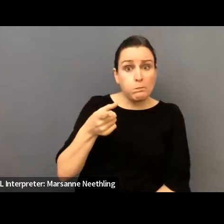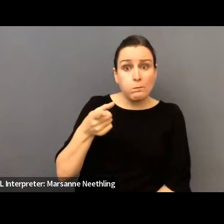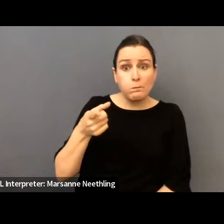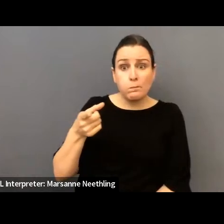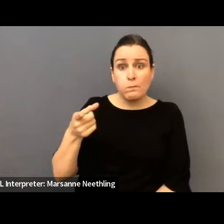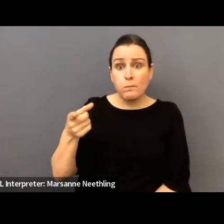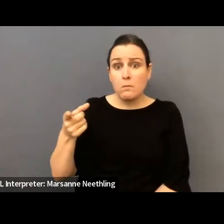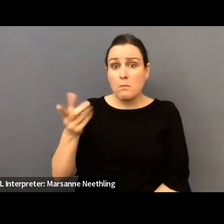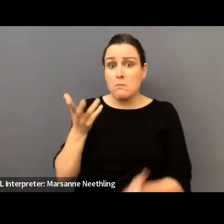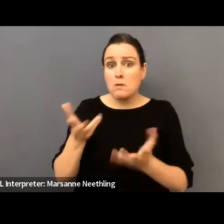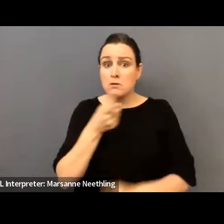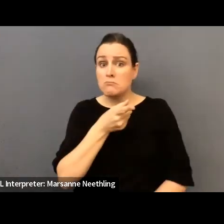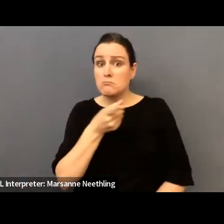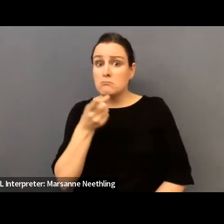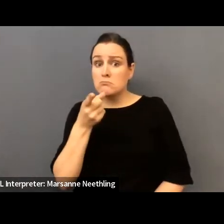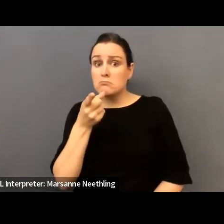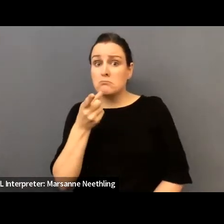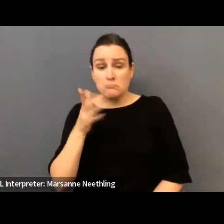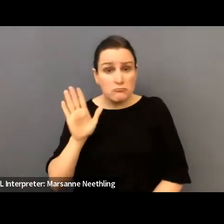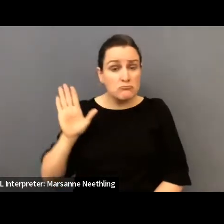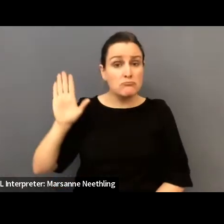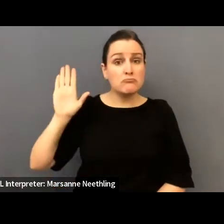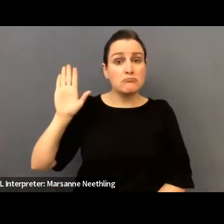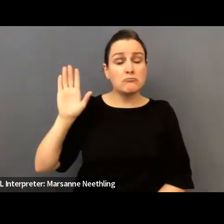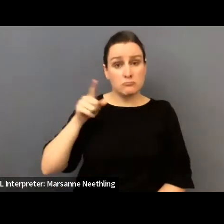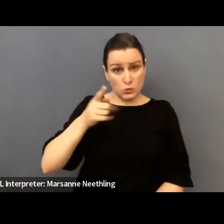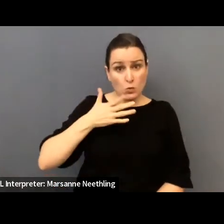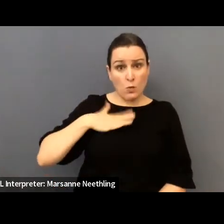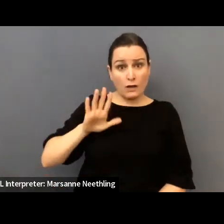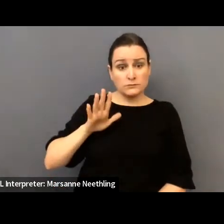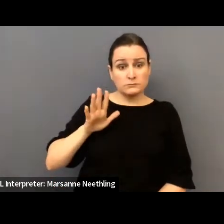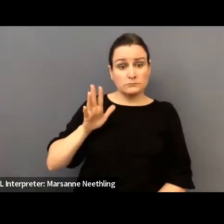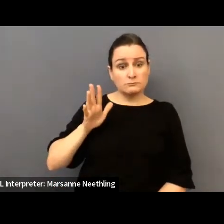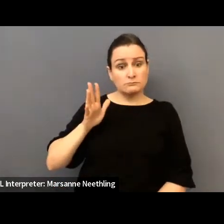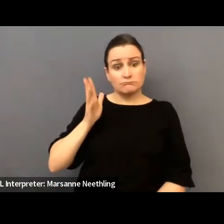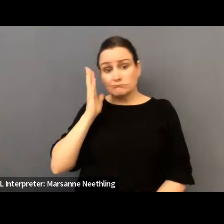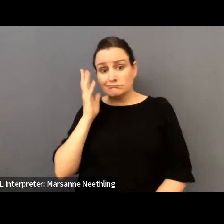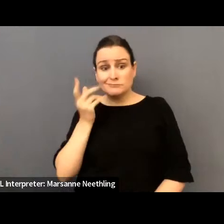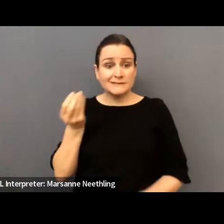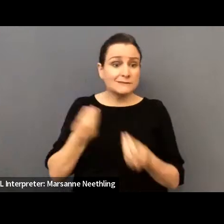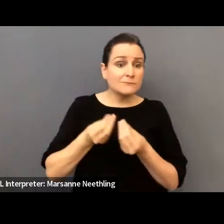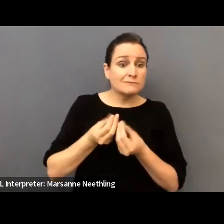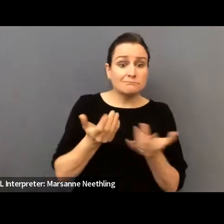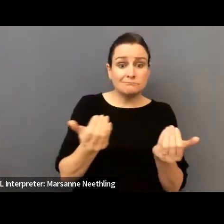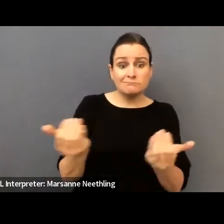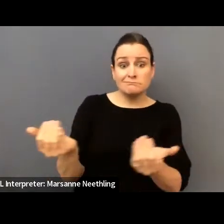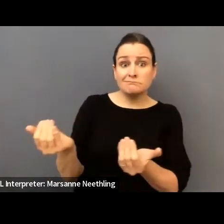just let us know if you're representing higher education at this Indaba.